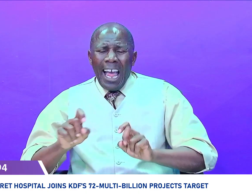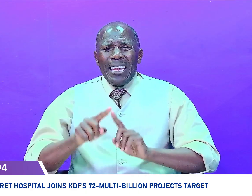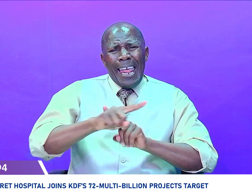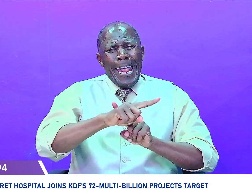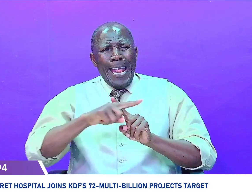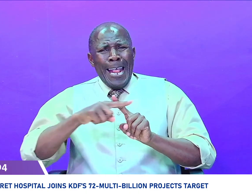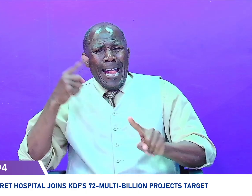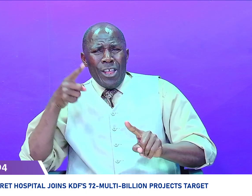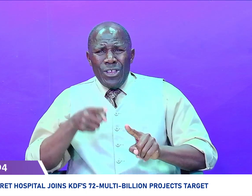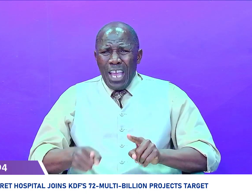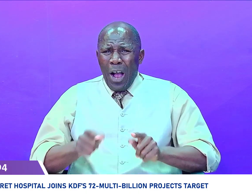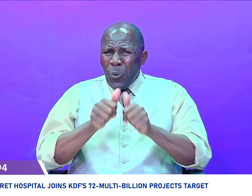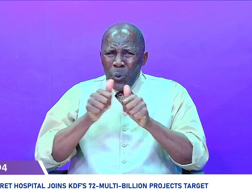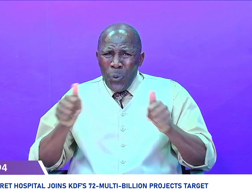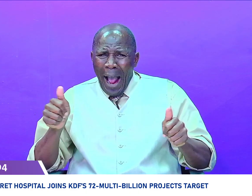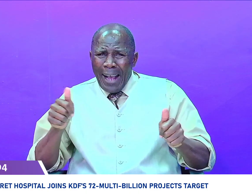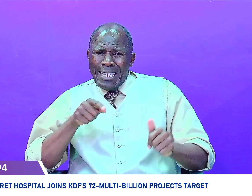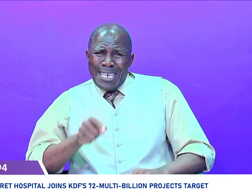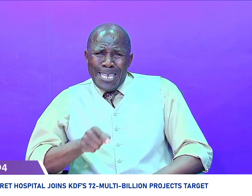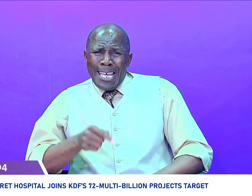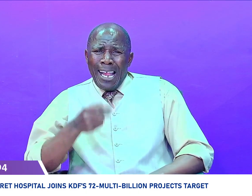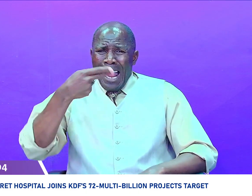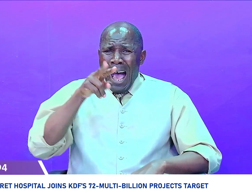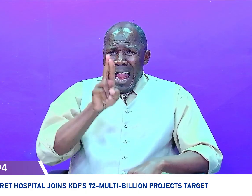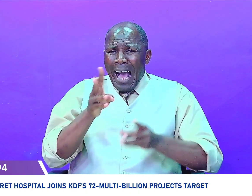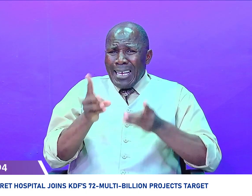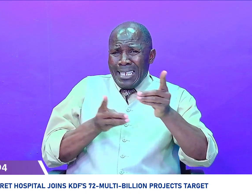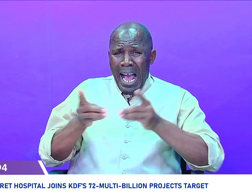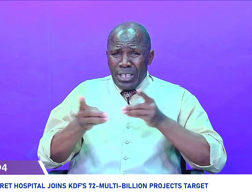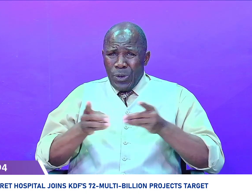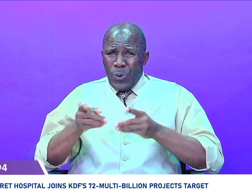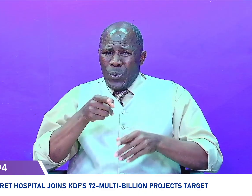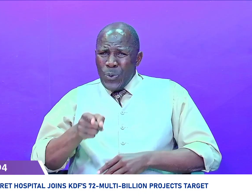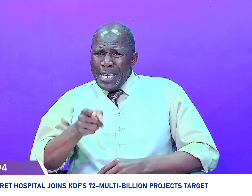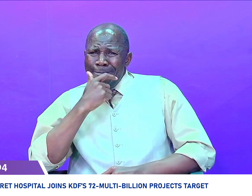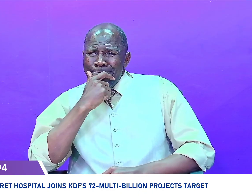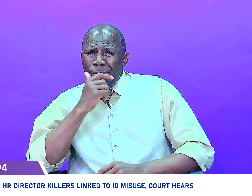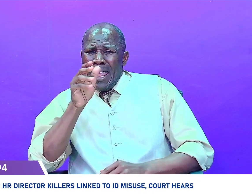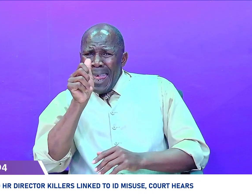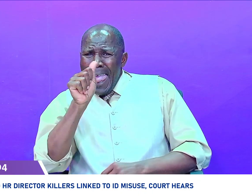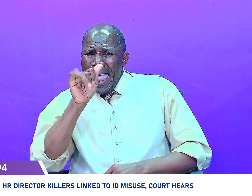On to our other news. The investigation into the murder of Wells Fargo HR